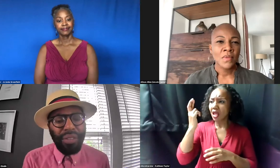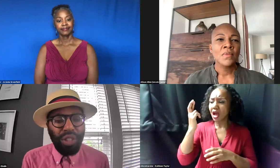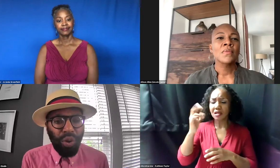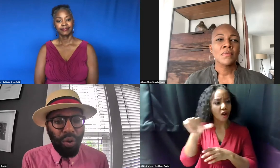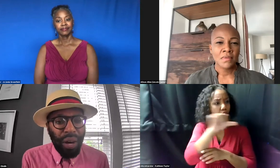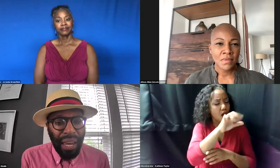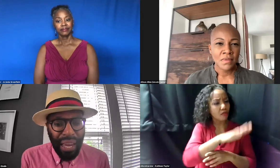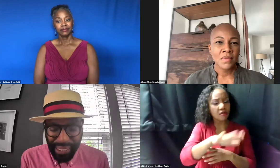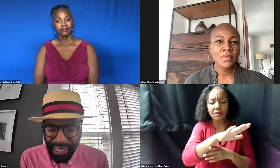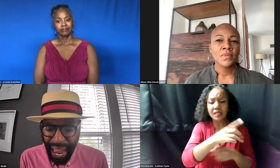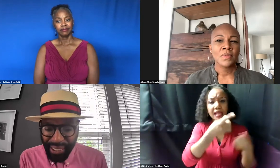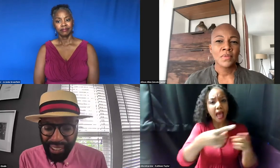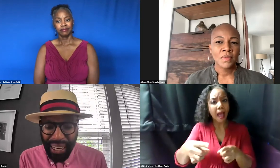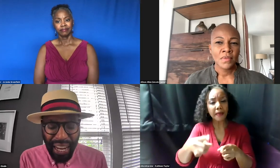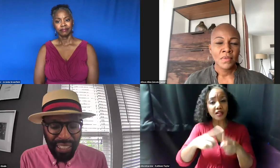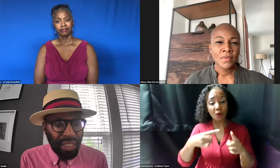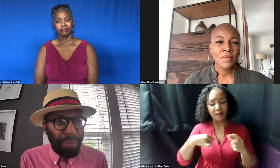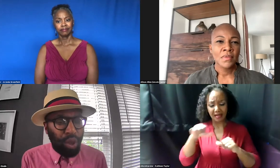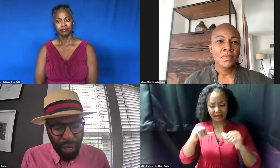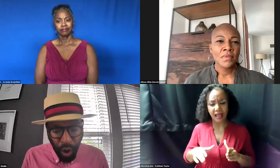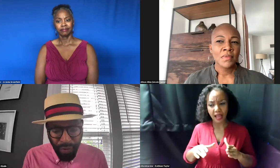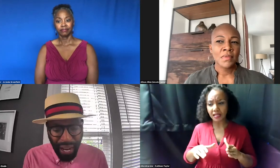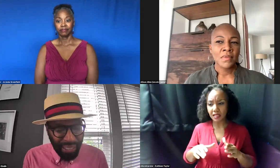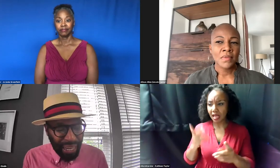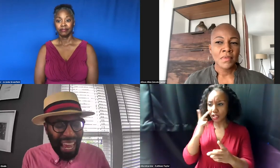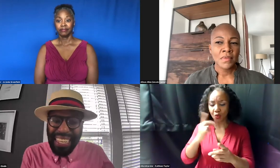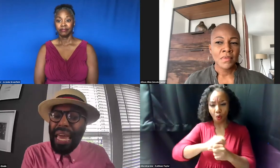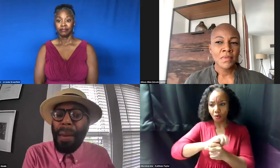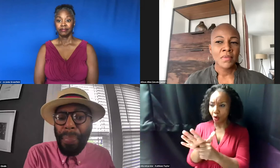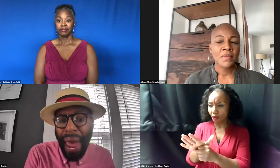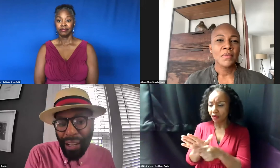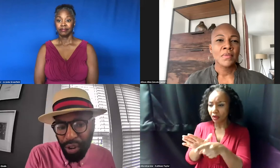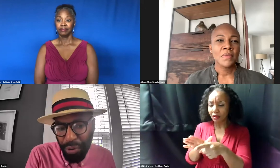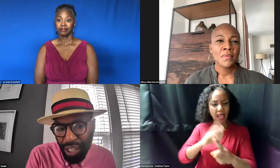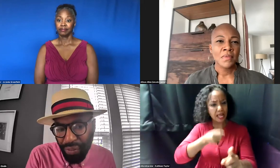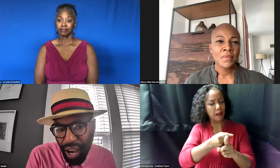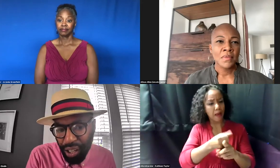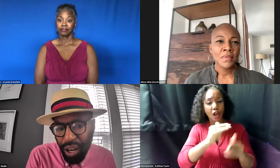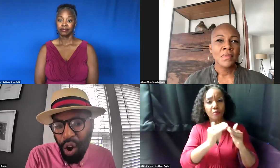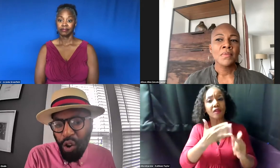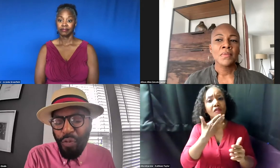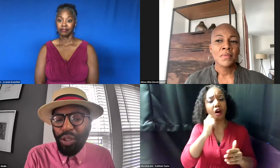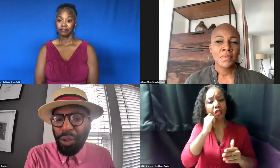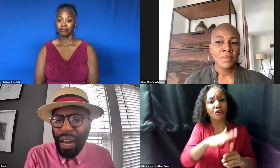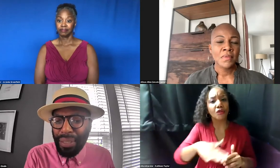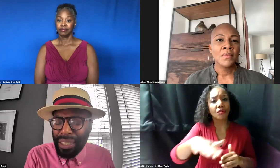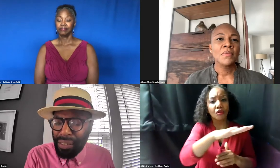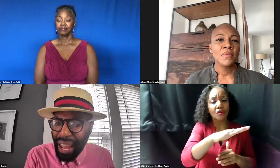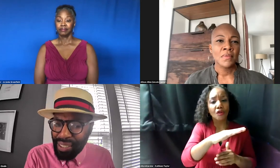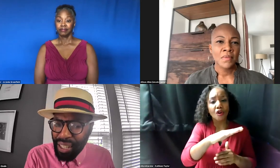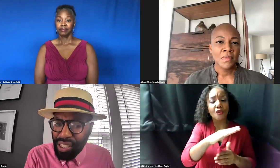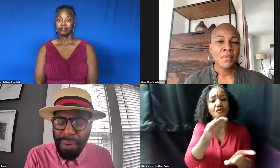everywhere else. So as a scientist, the connections between COVID-19 and the impact on communities of color who've been